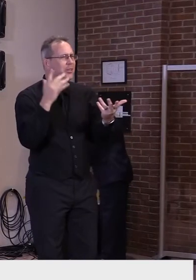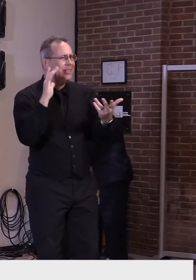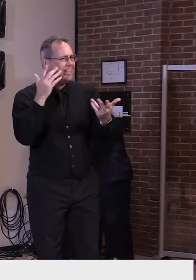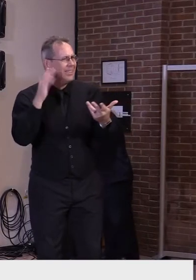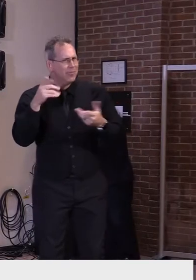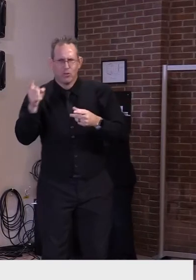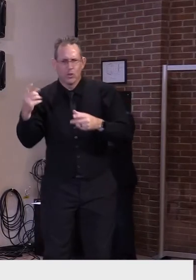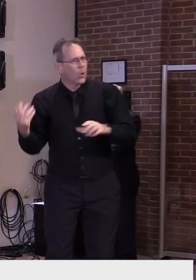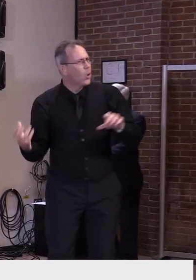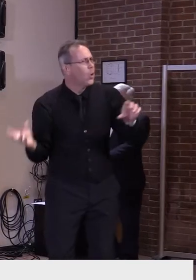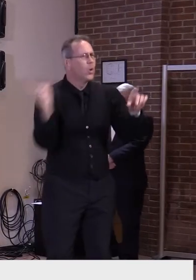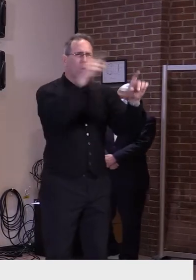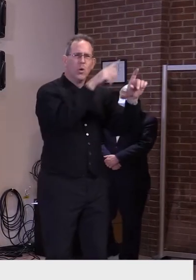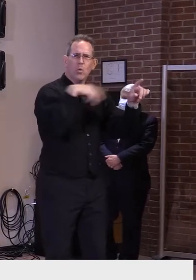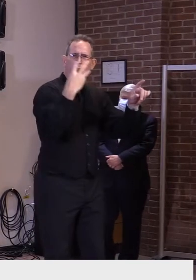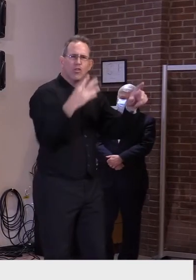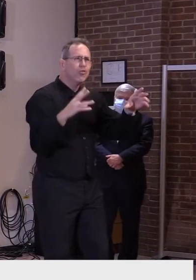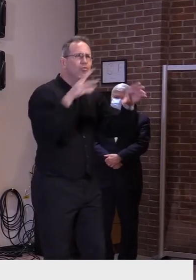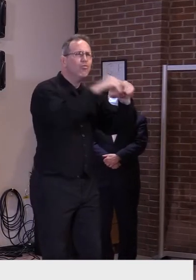not to be one of them.